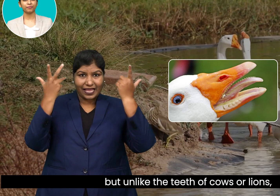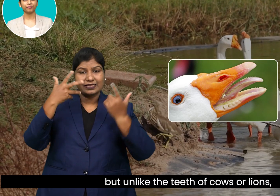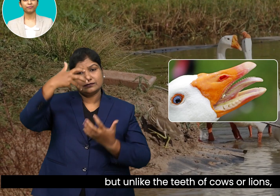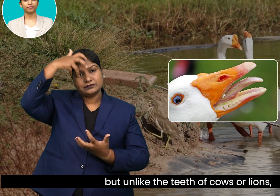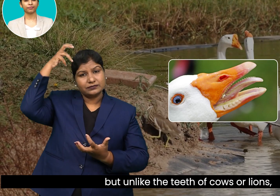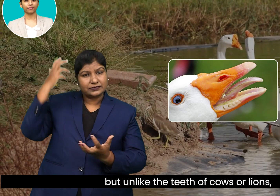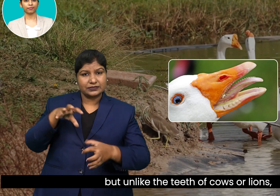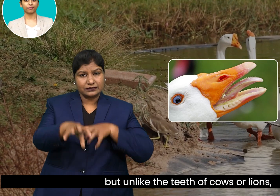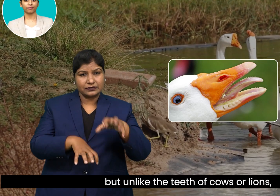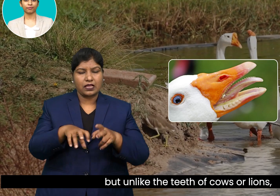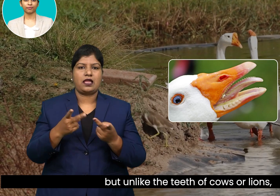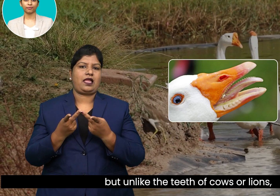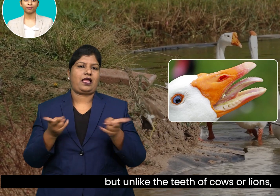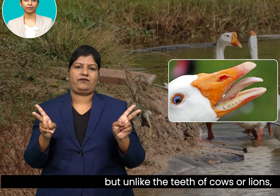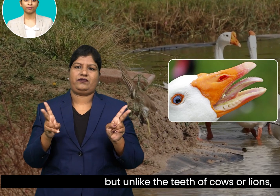lions.